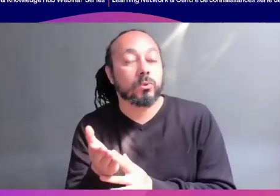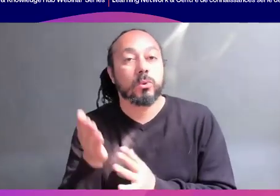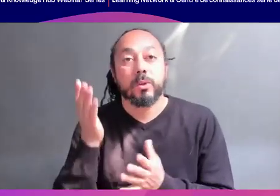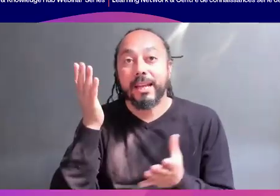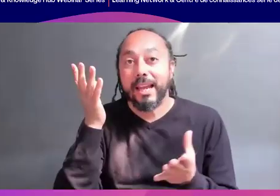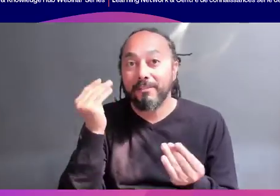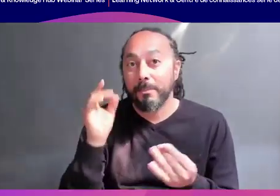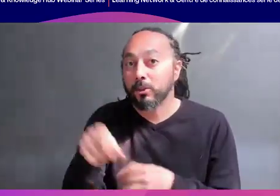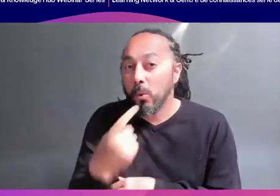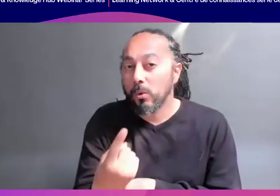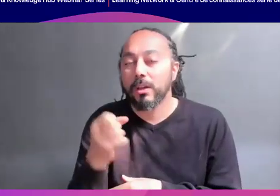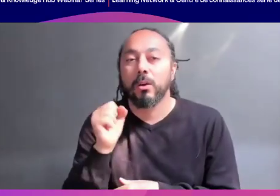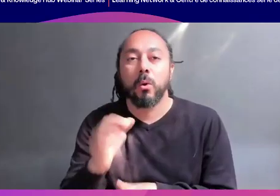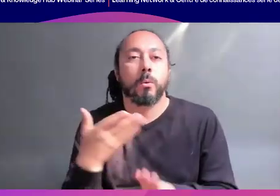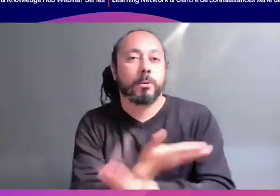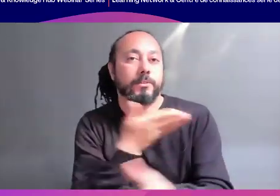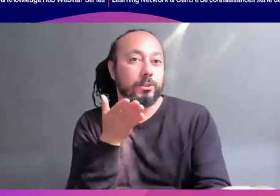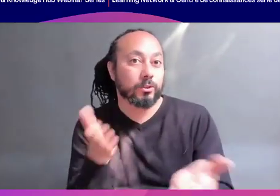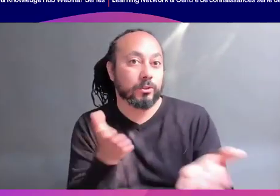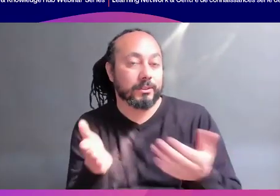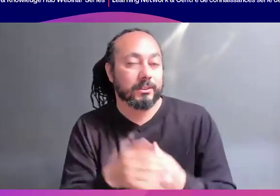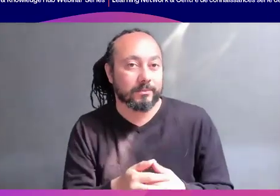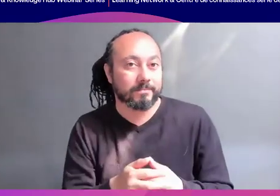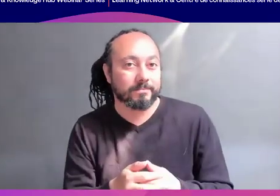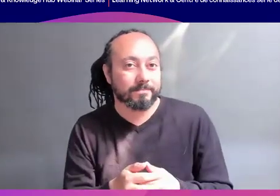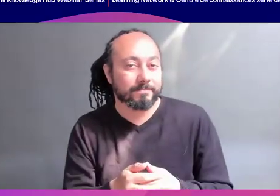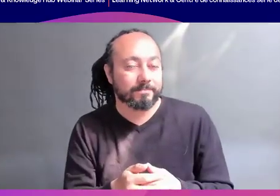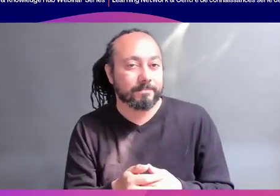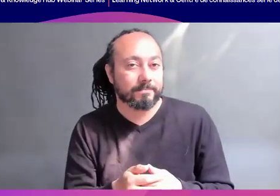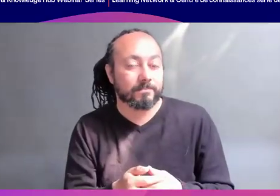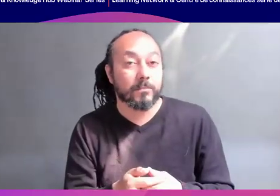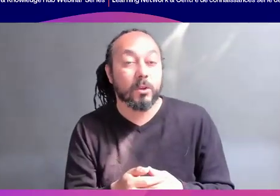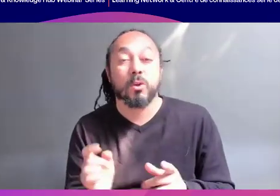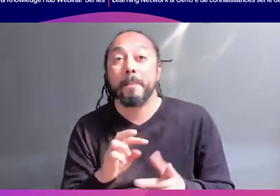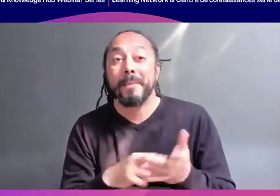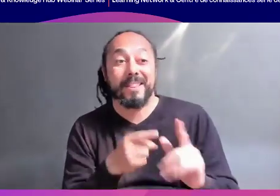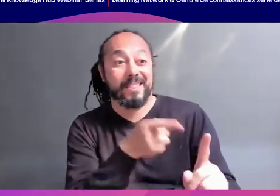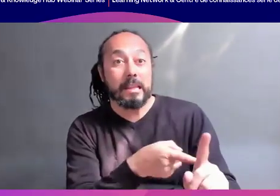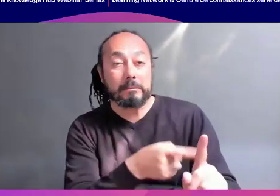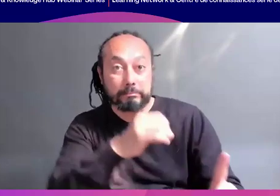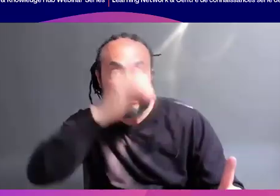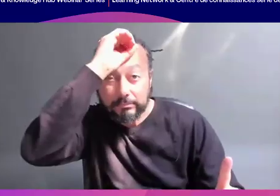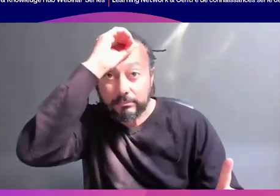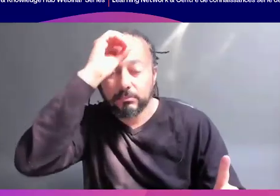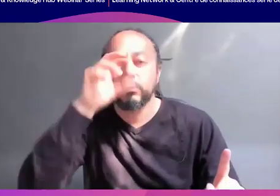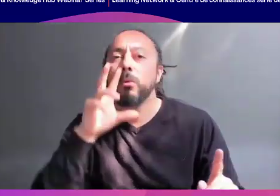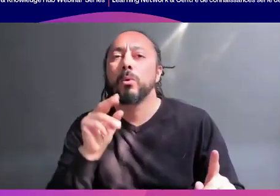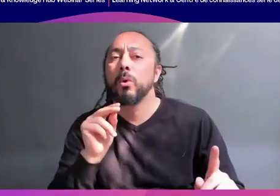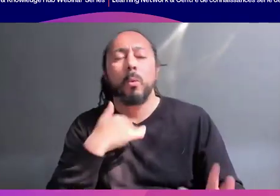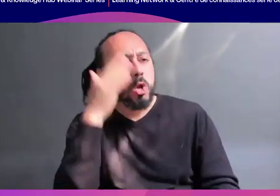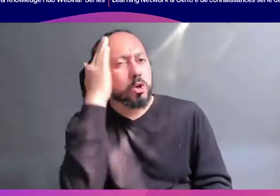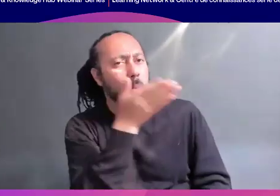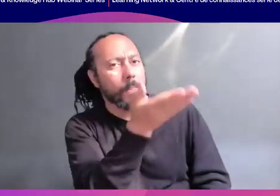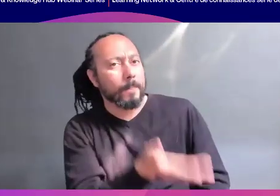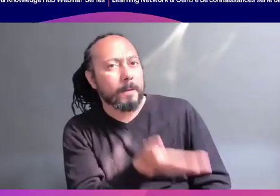information only or some previous service. So they're not completely unknown. But, you know, I